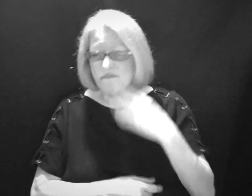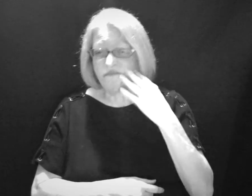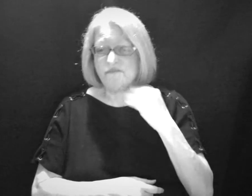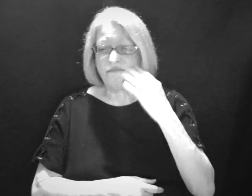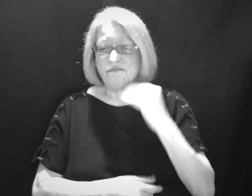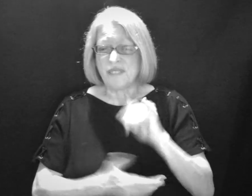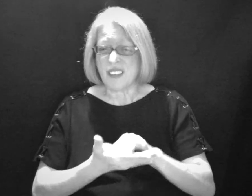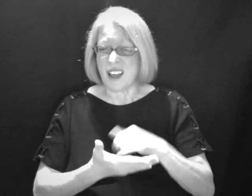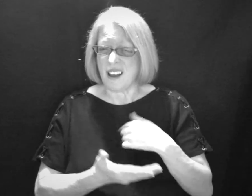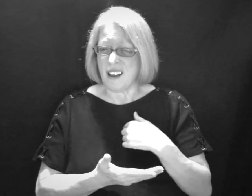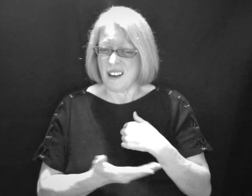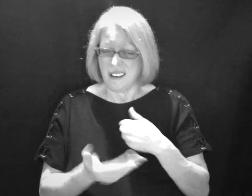at 2 pixels.